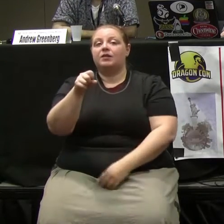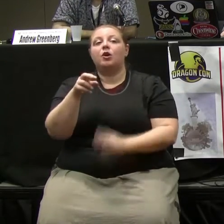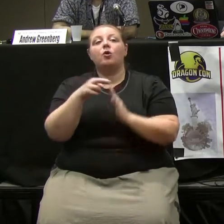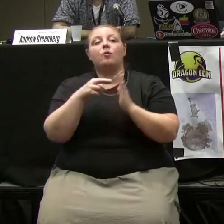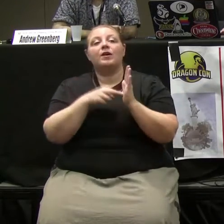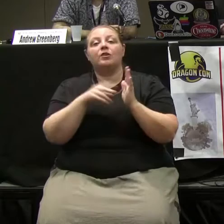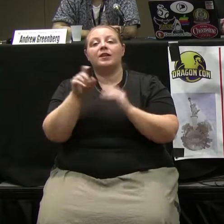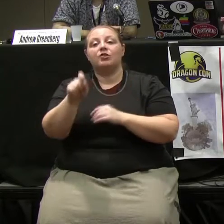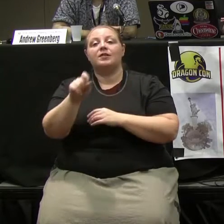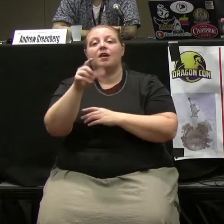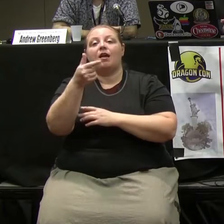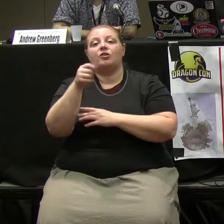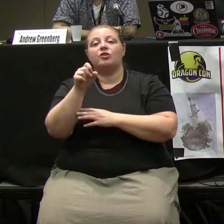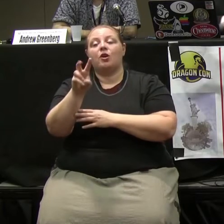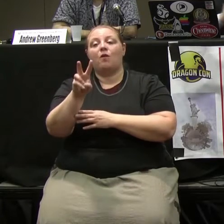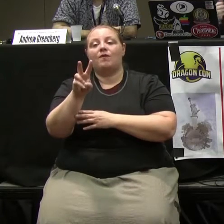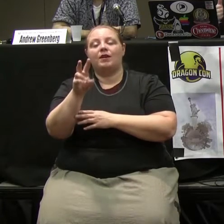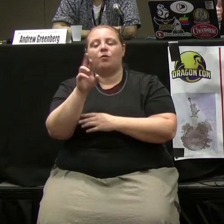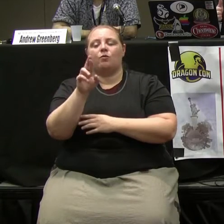Regulations.gov,